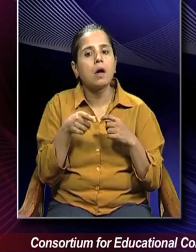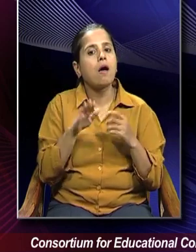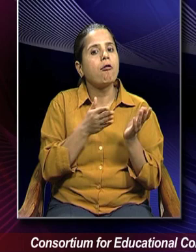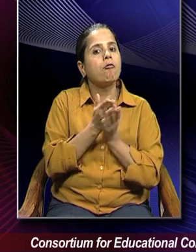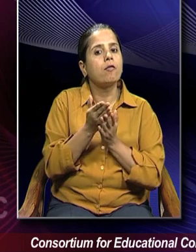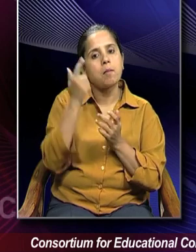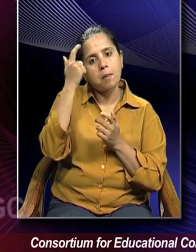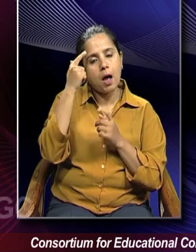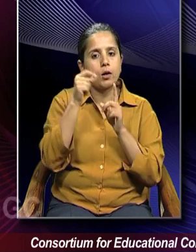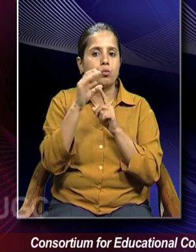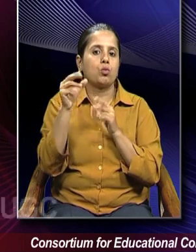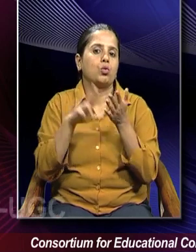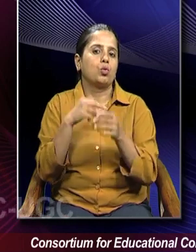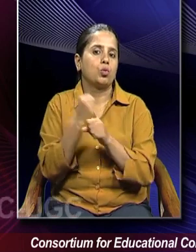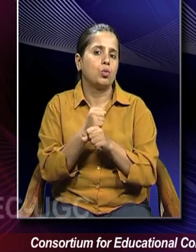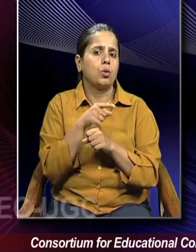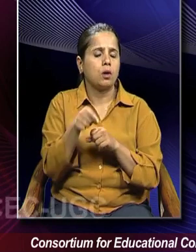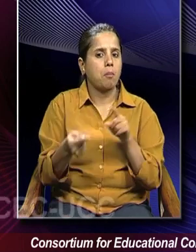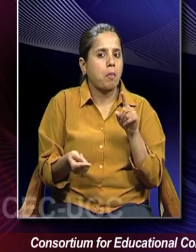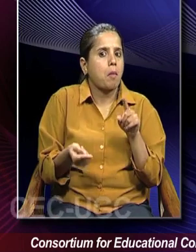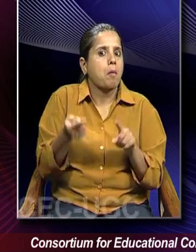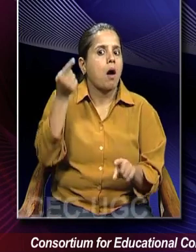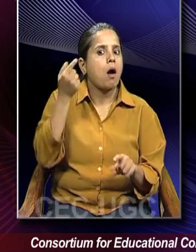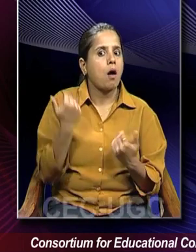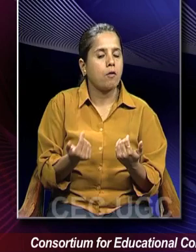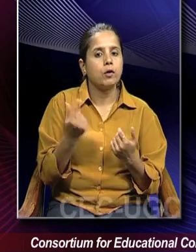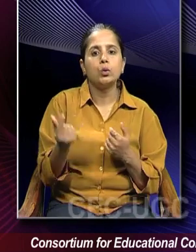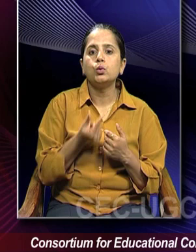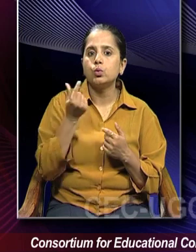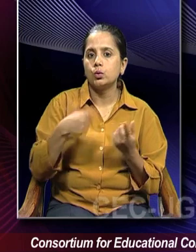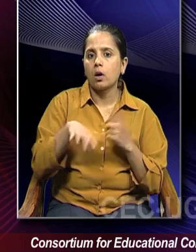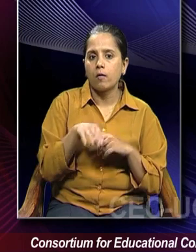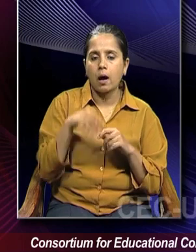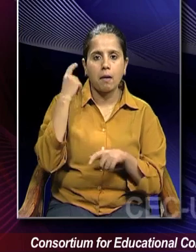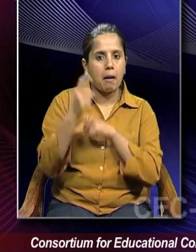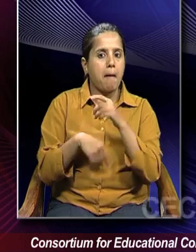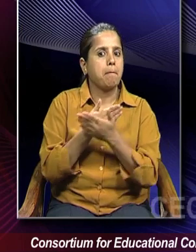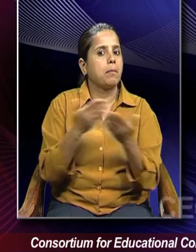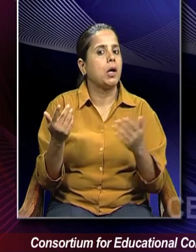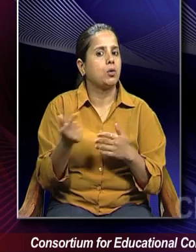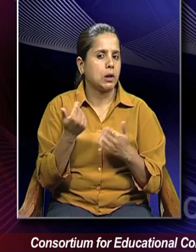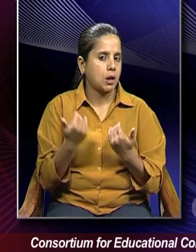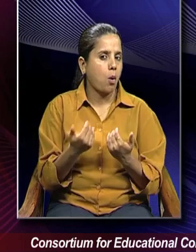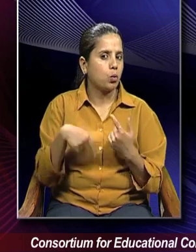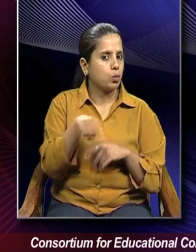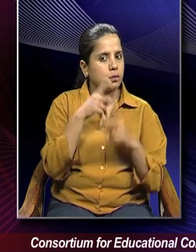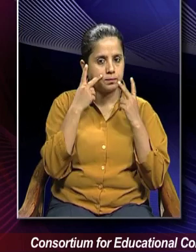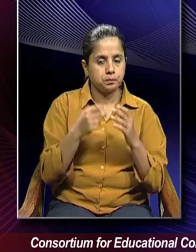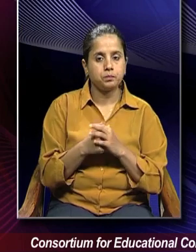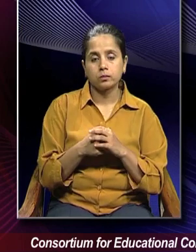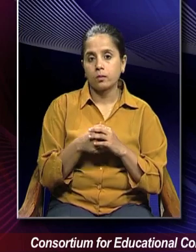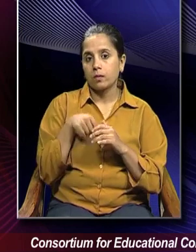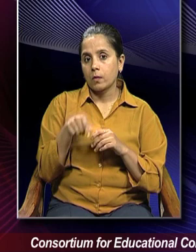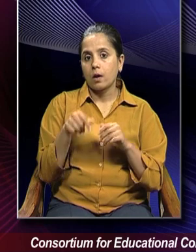called mind pooling, and it is increasingly being used by the corporates as of now. So, when an